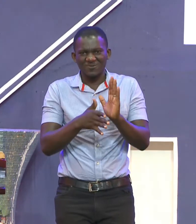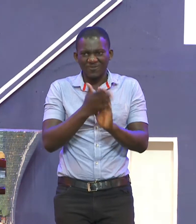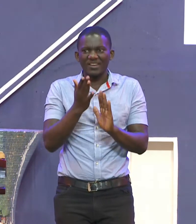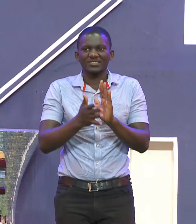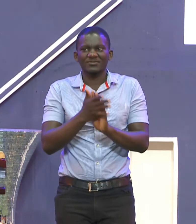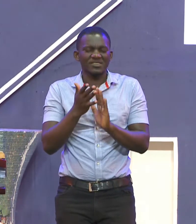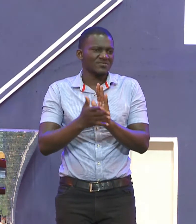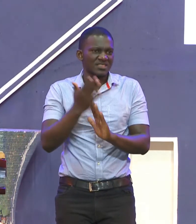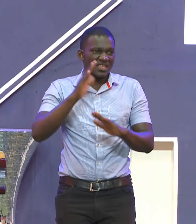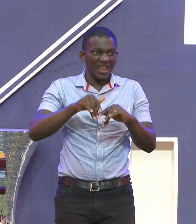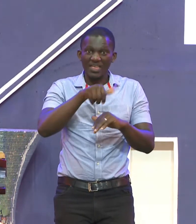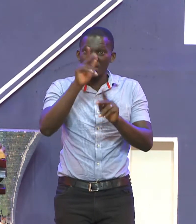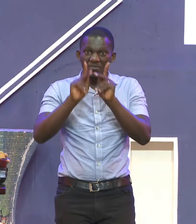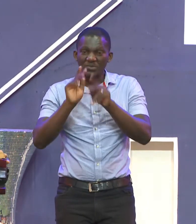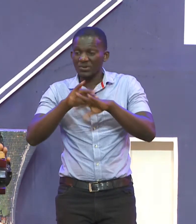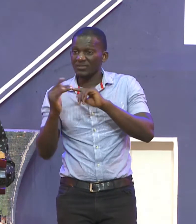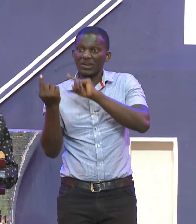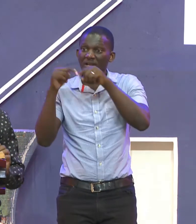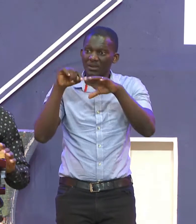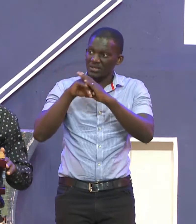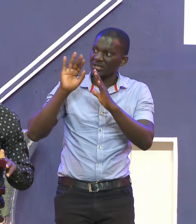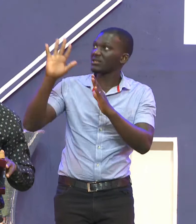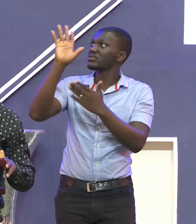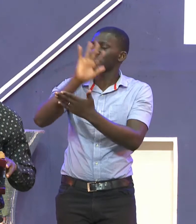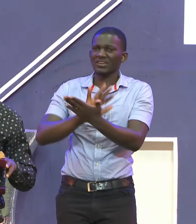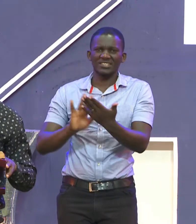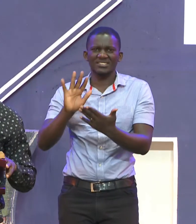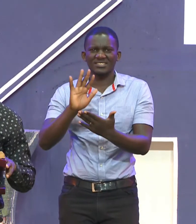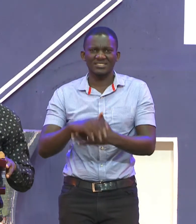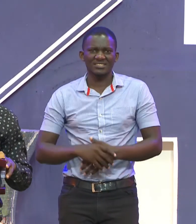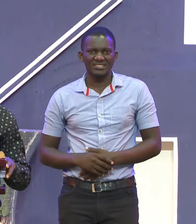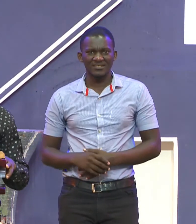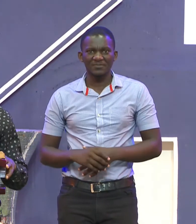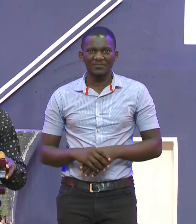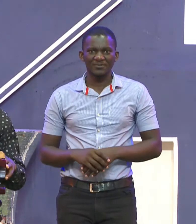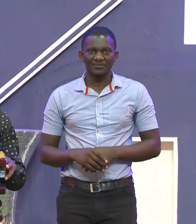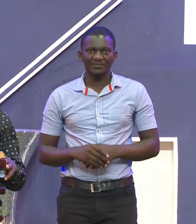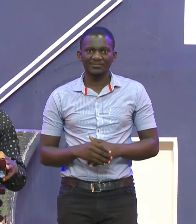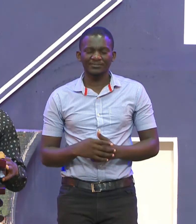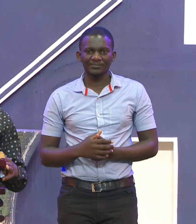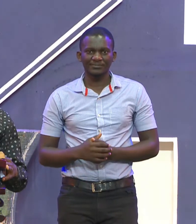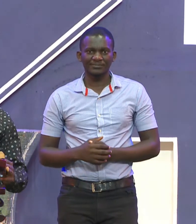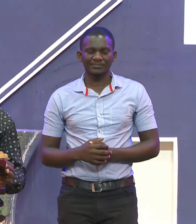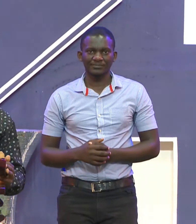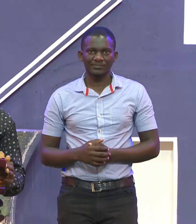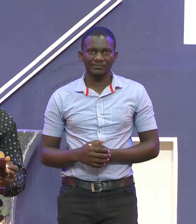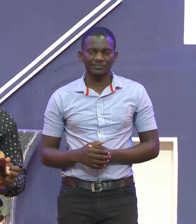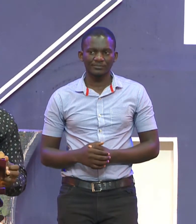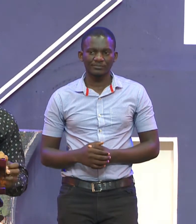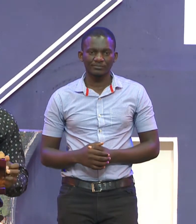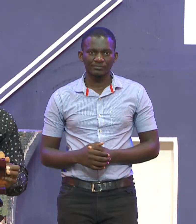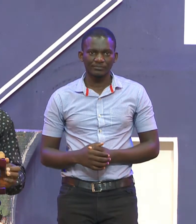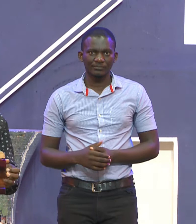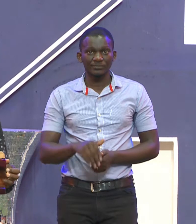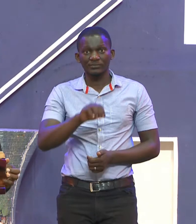mu kubeerawo kwe. Your life ought to be at a supersonic speed in growth more than those that have not come in his presence. Kale